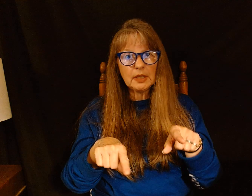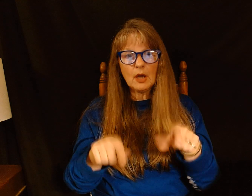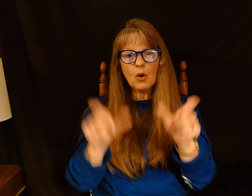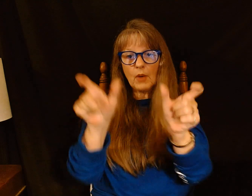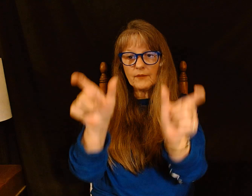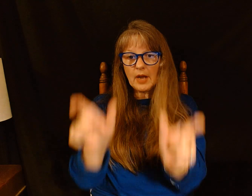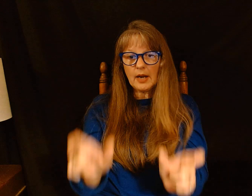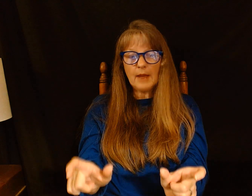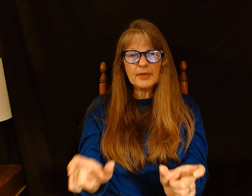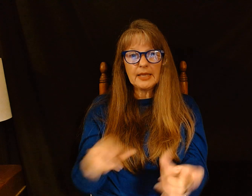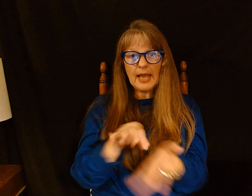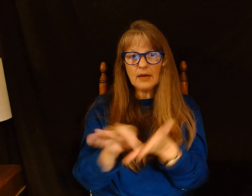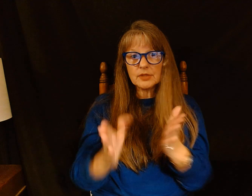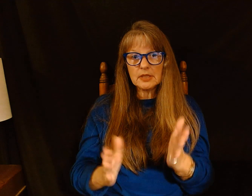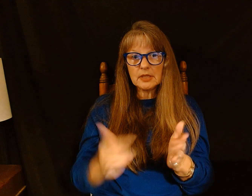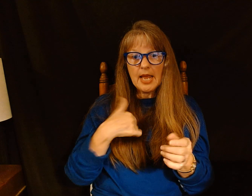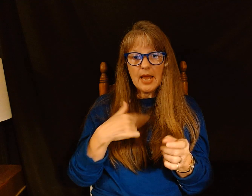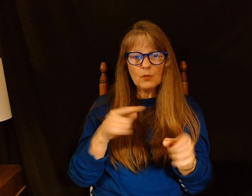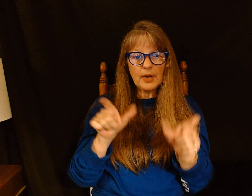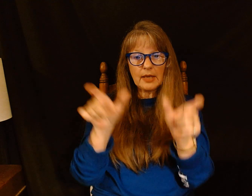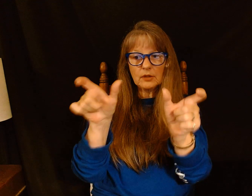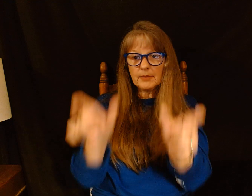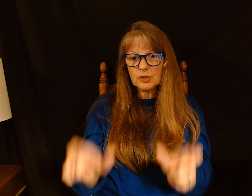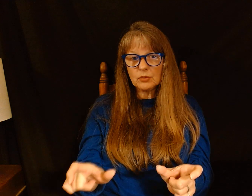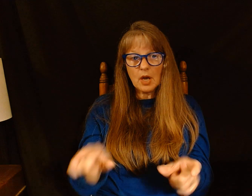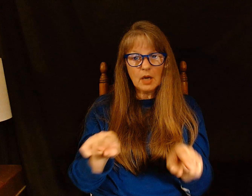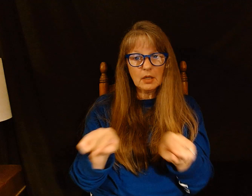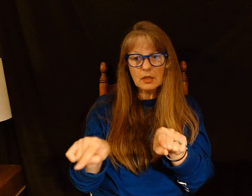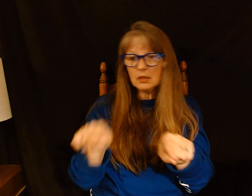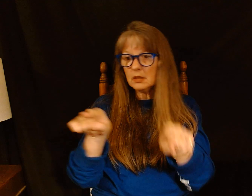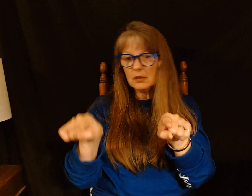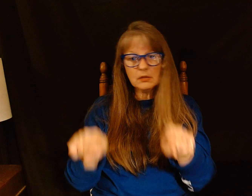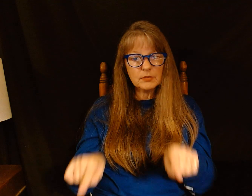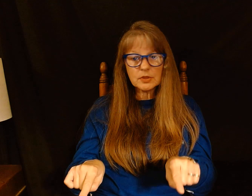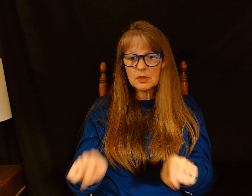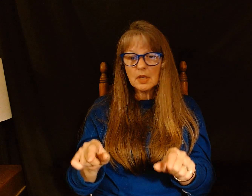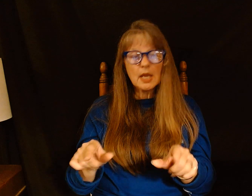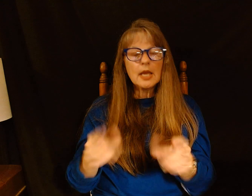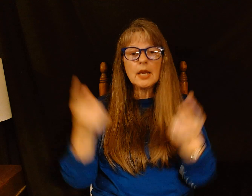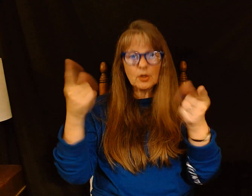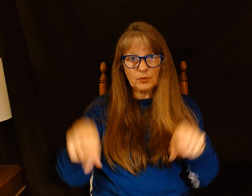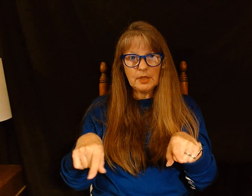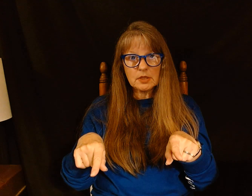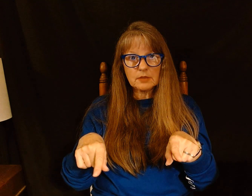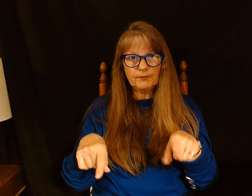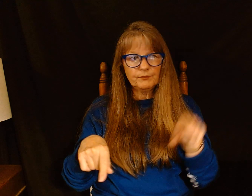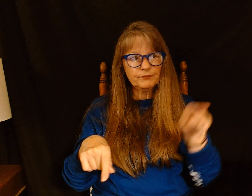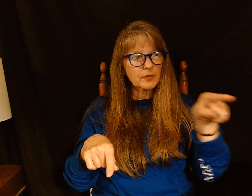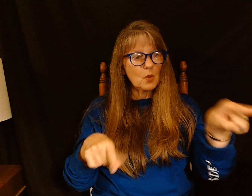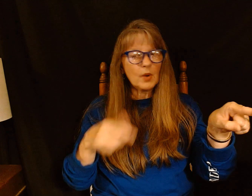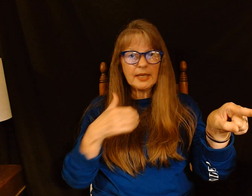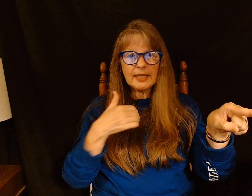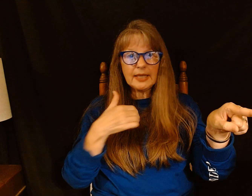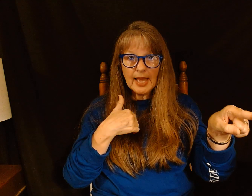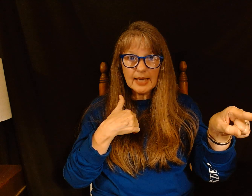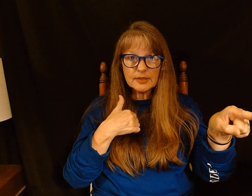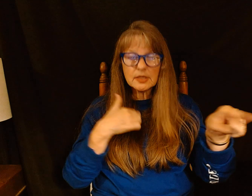Oh, I'm the accountant, and when I look at my 2 columns, it agrees. What he has, what